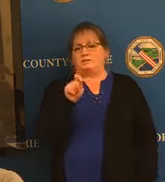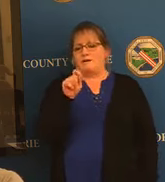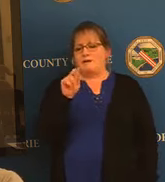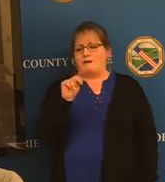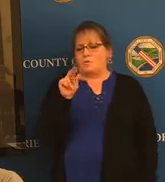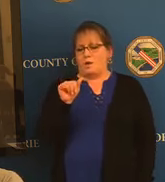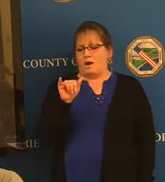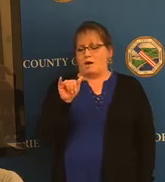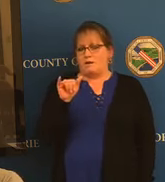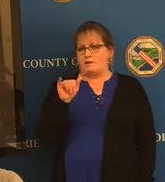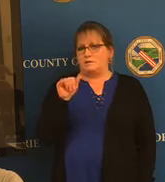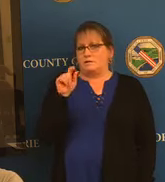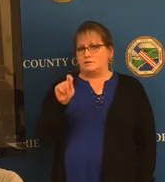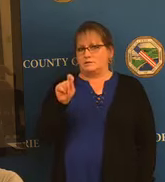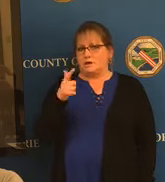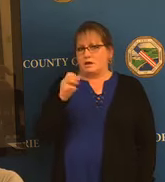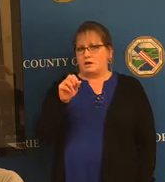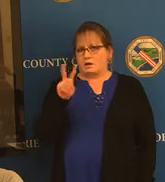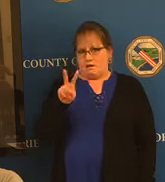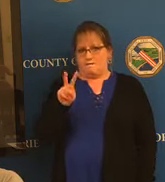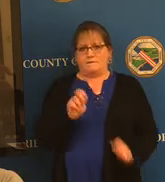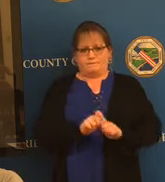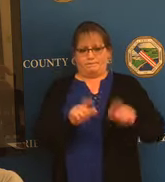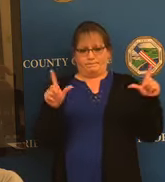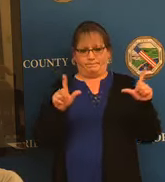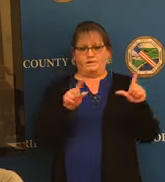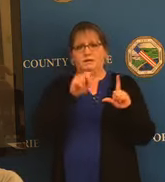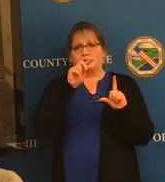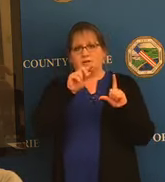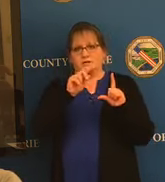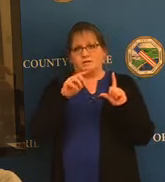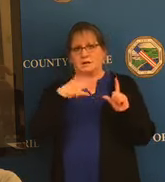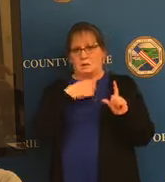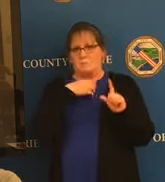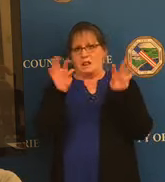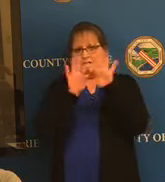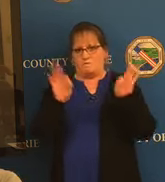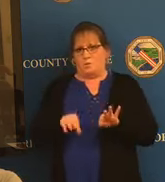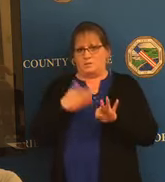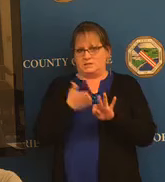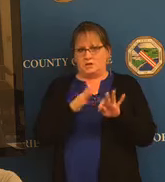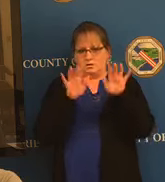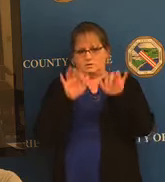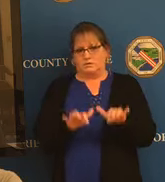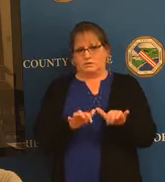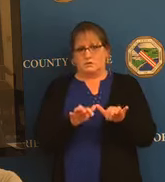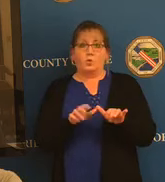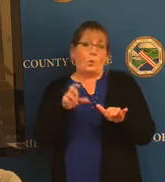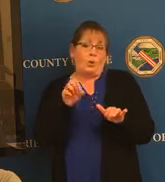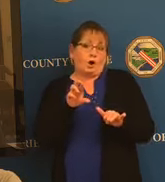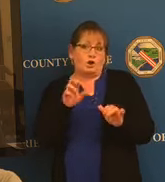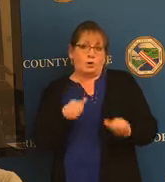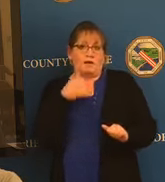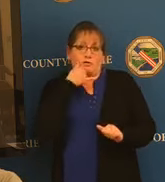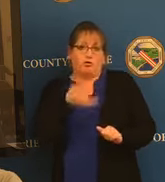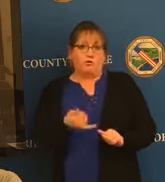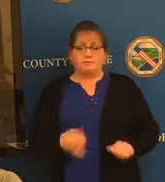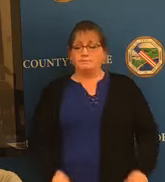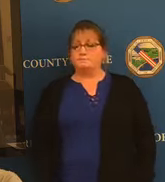ag.ny.gov, go to the Attorney General's site, and you can fill out complaint forms or actually call in a complaint at the number